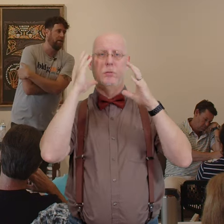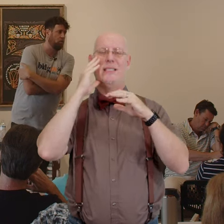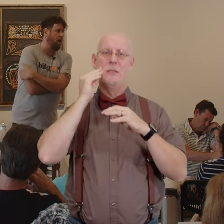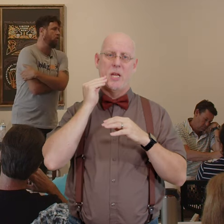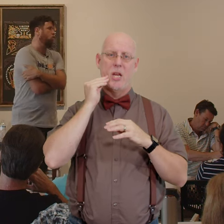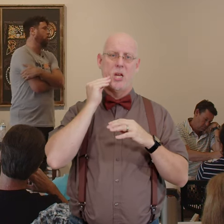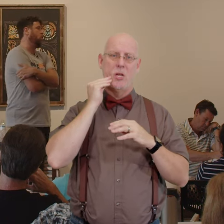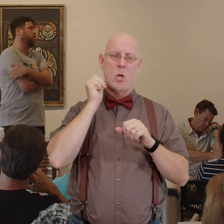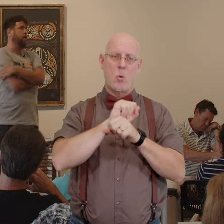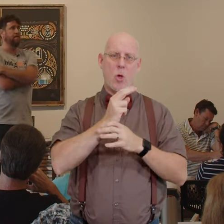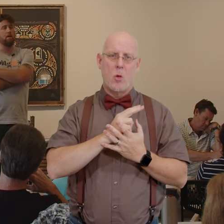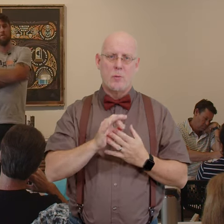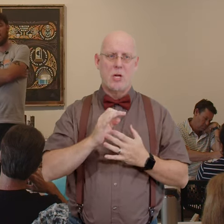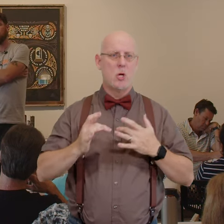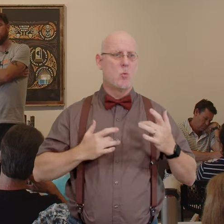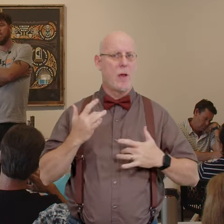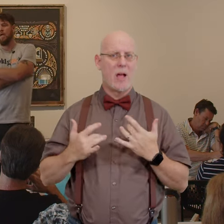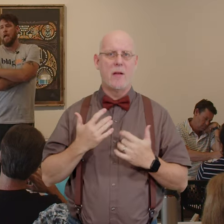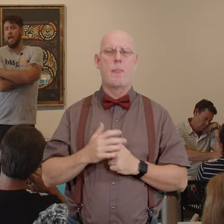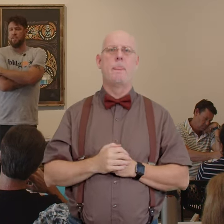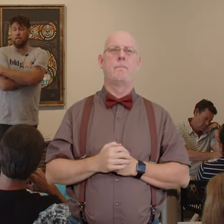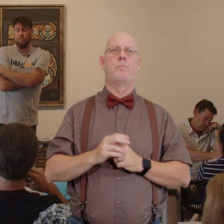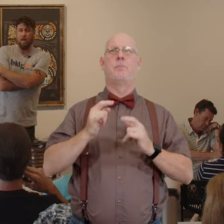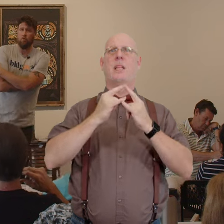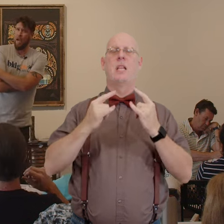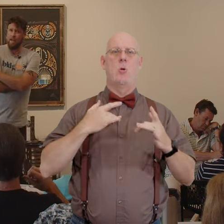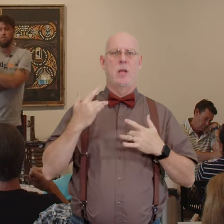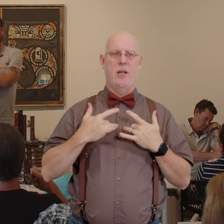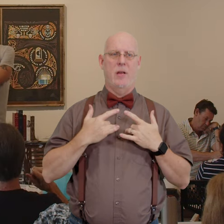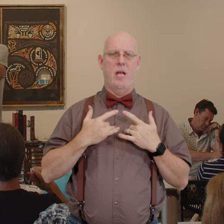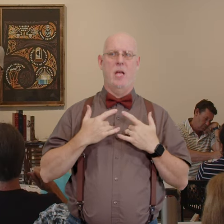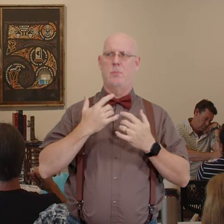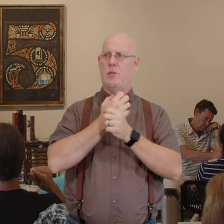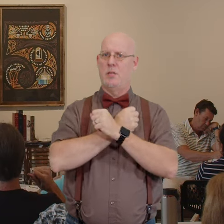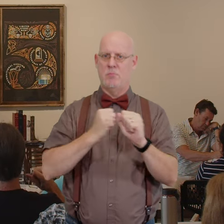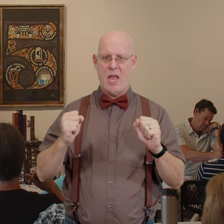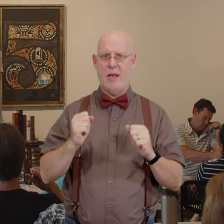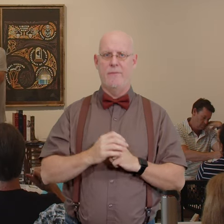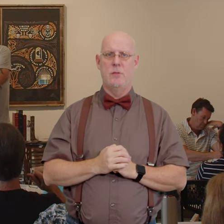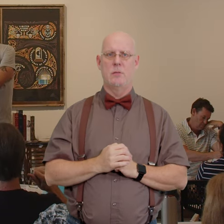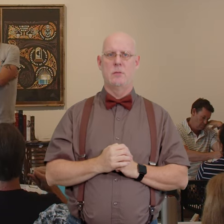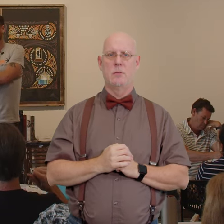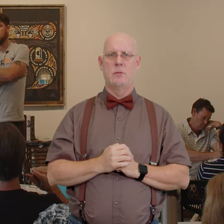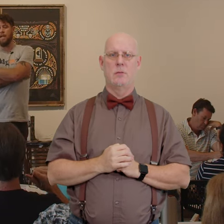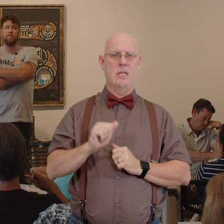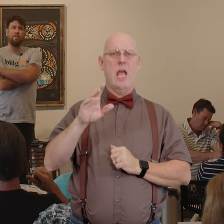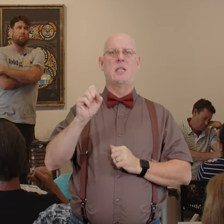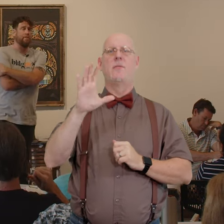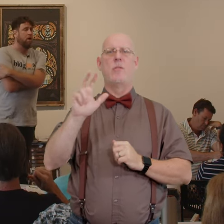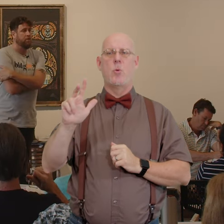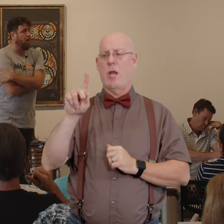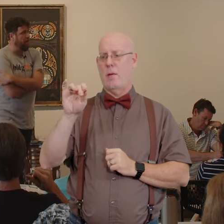illuminating experience, a radical work of the Holy Spirit. He's at a revival and a tent revival and comes to faith in Christ. In